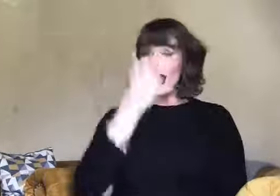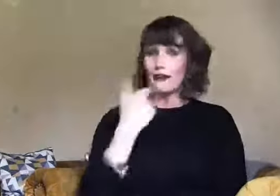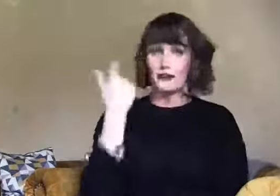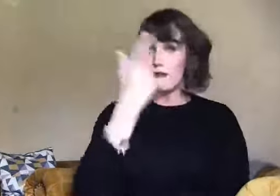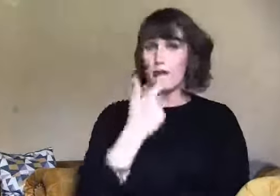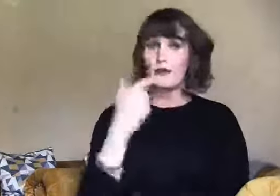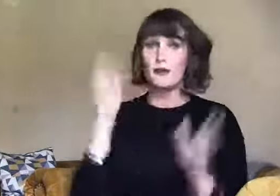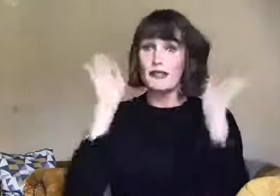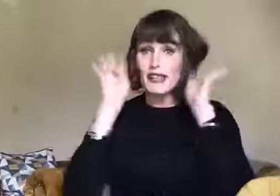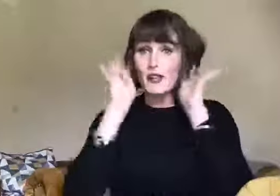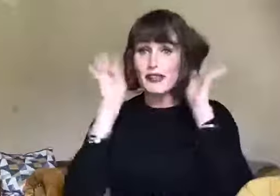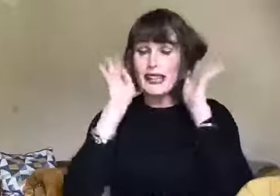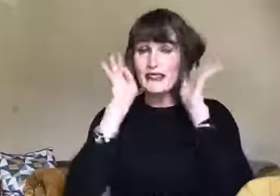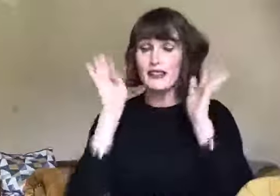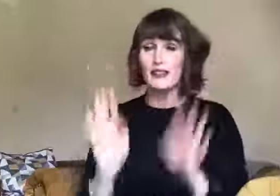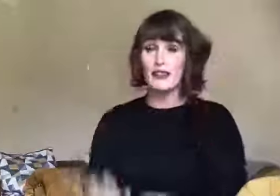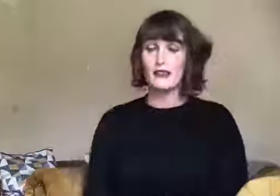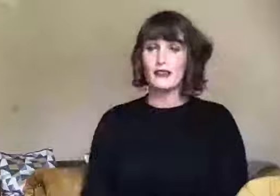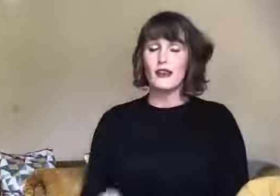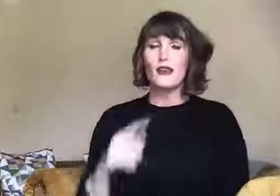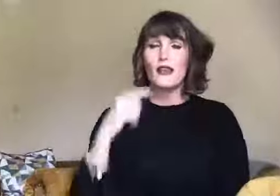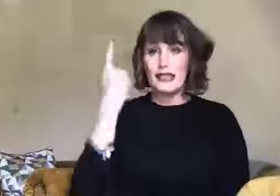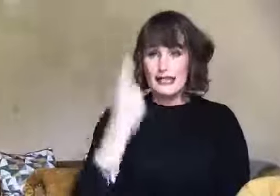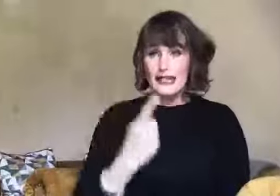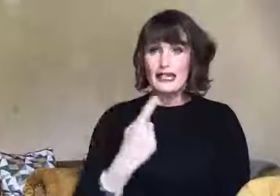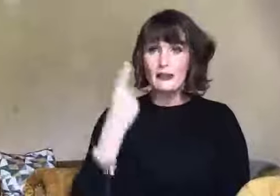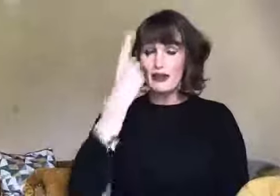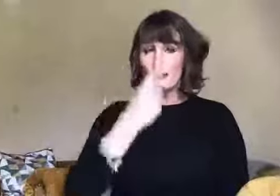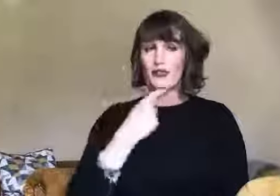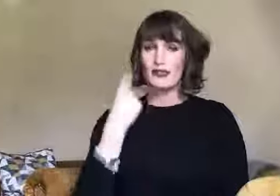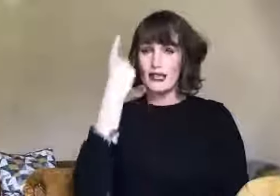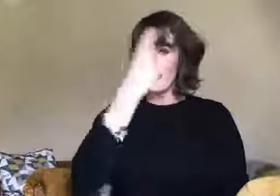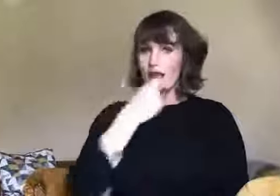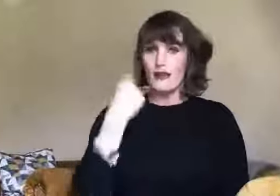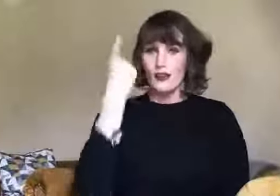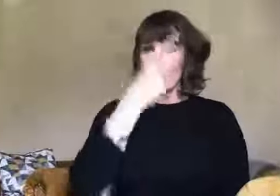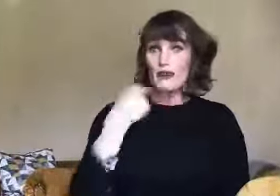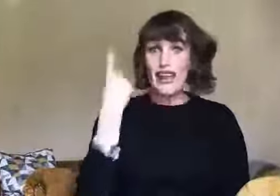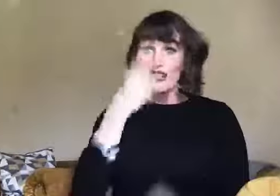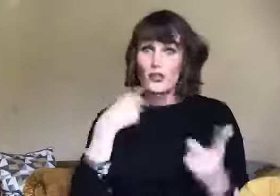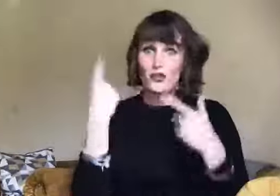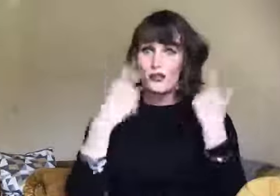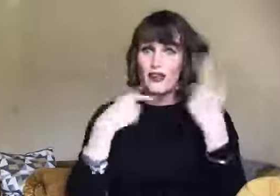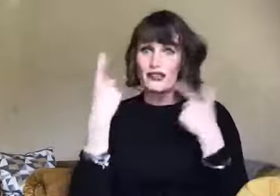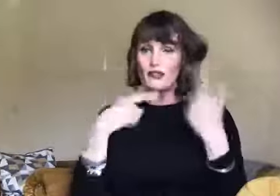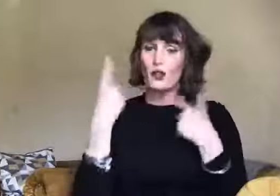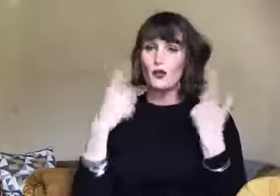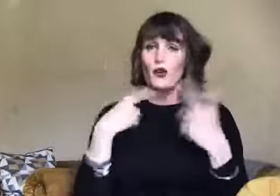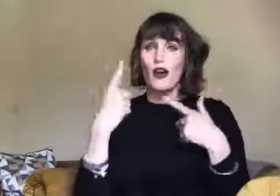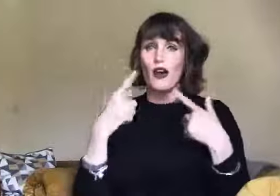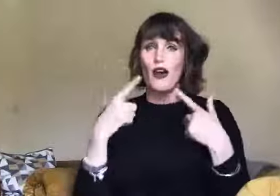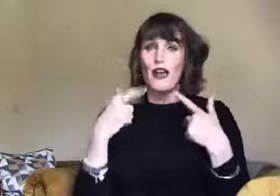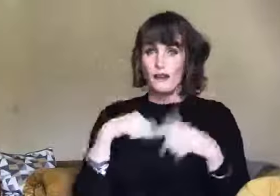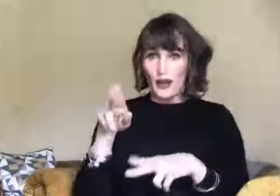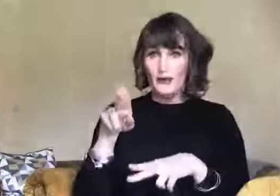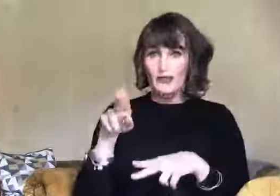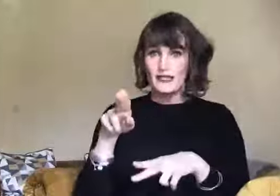have to remember, because they can't hear anything, they need to be able to see the reaction on the face. So if I was to